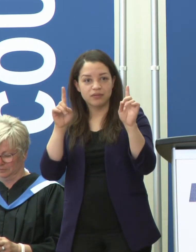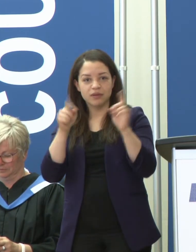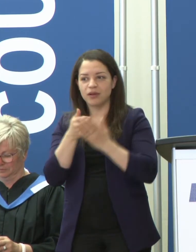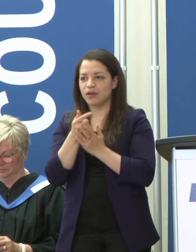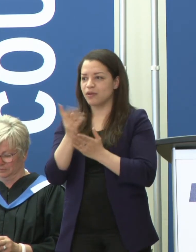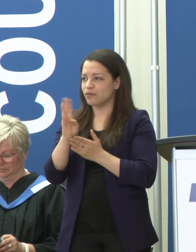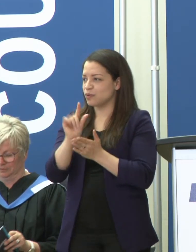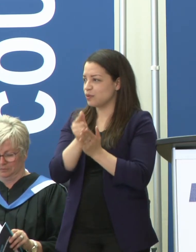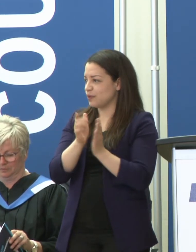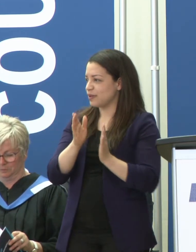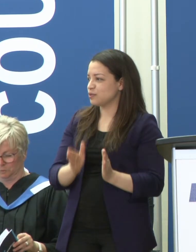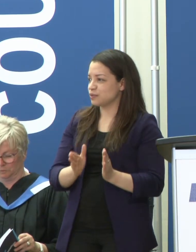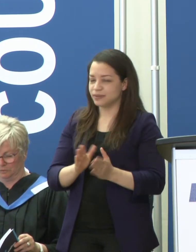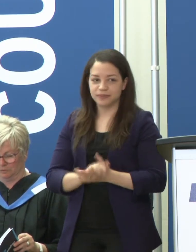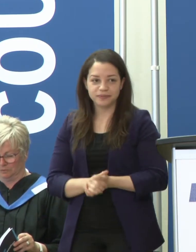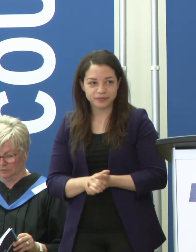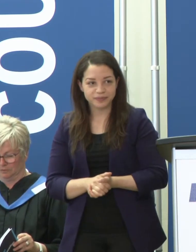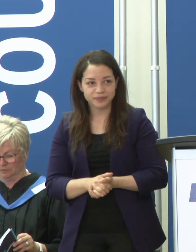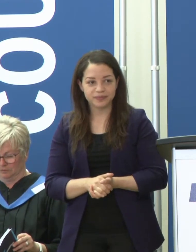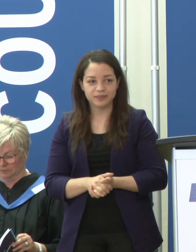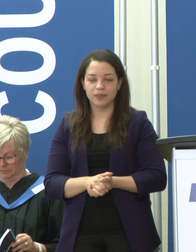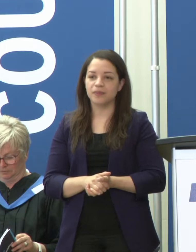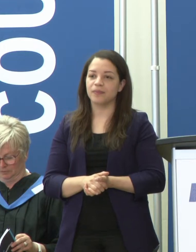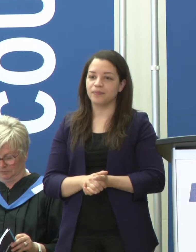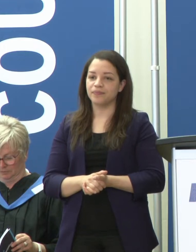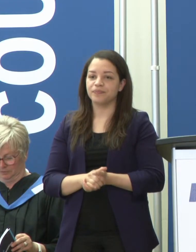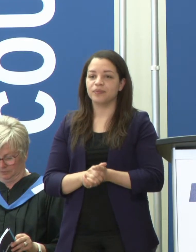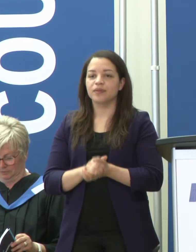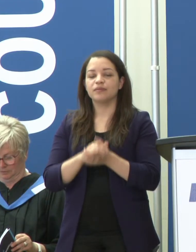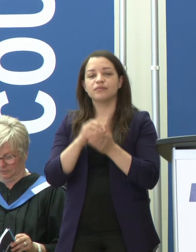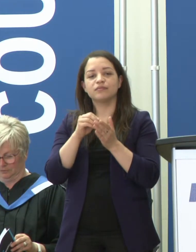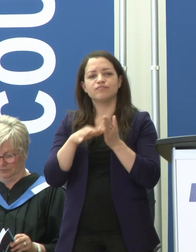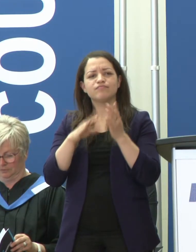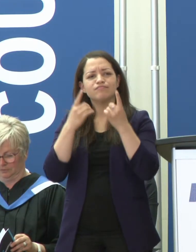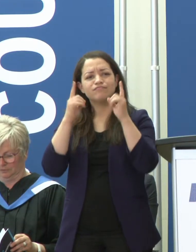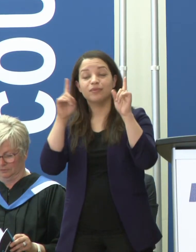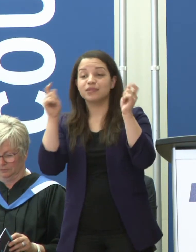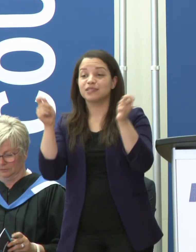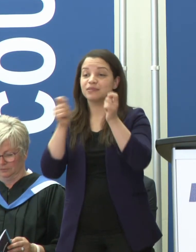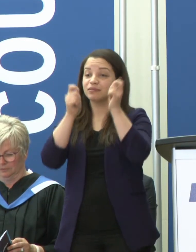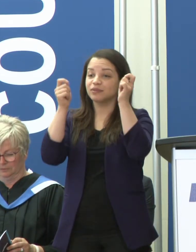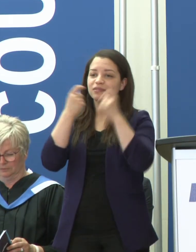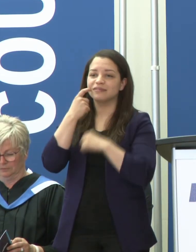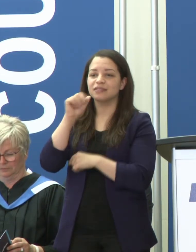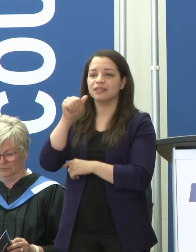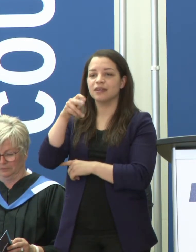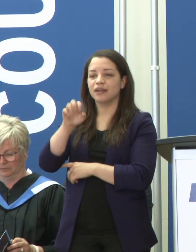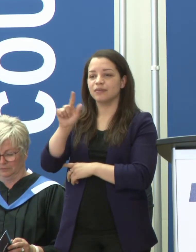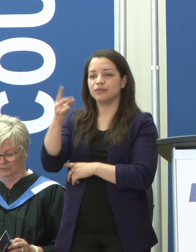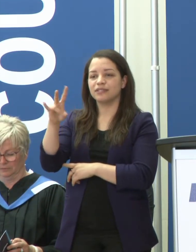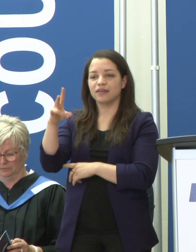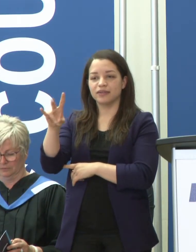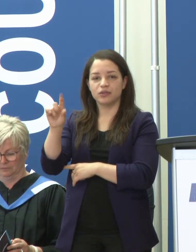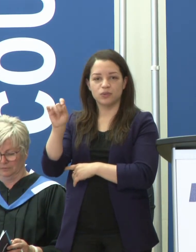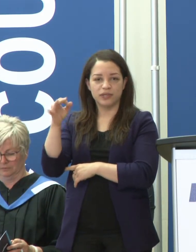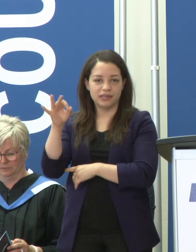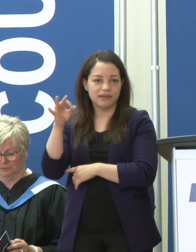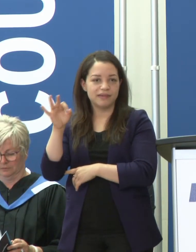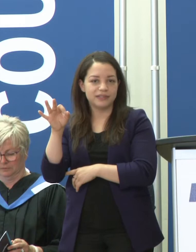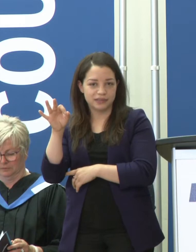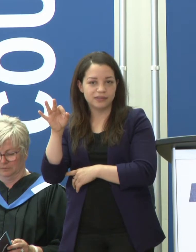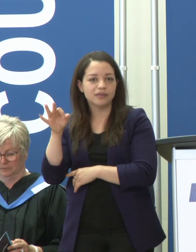our graduates. A student success celebration was held on April 17,